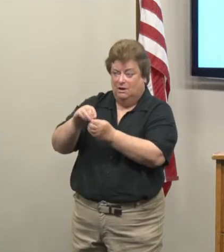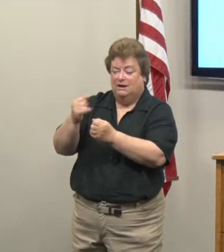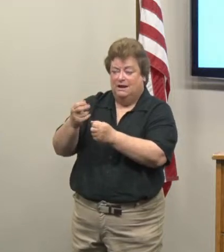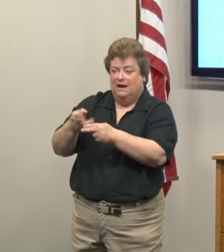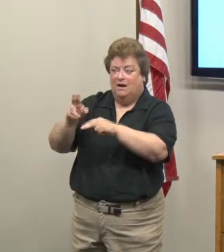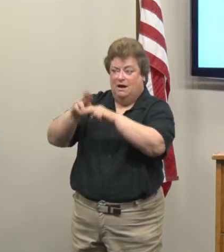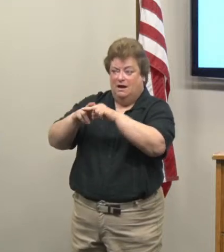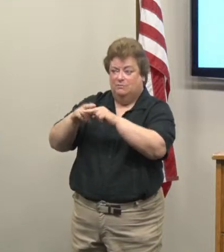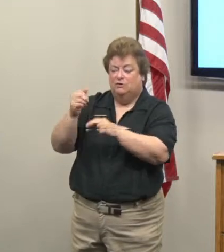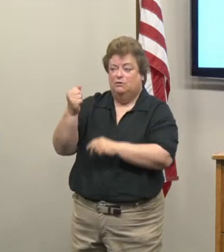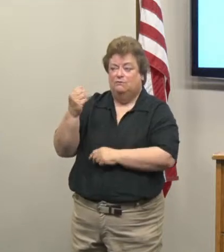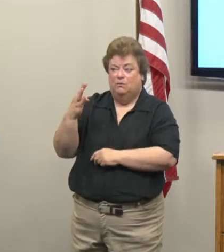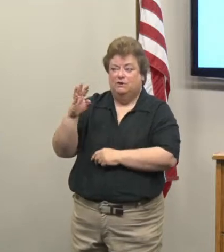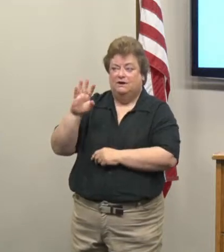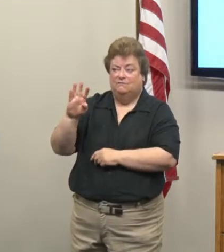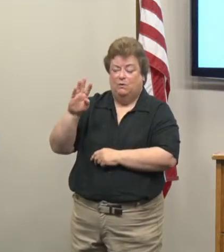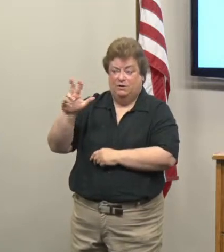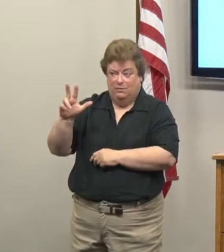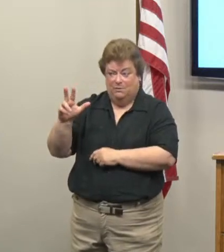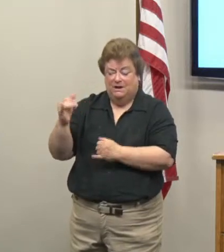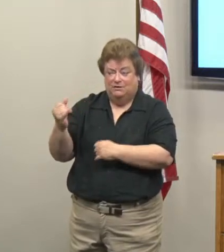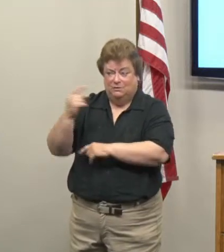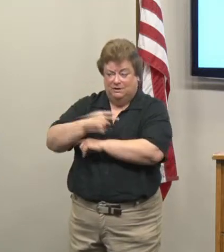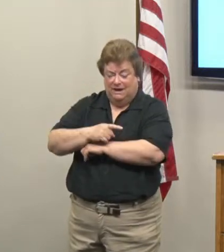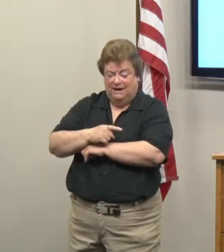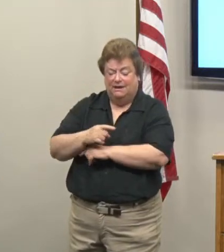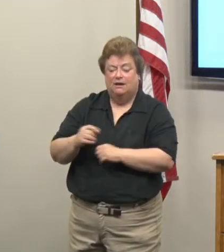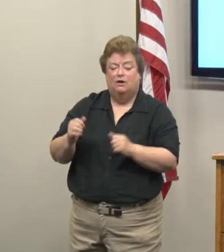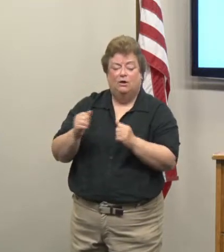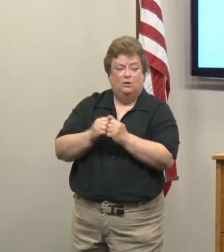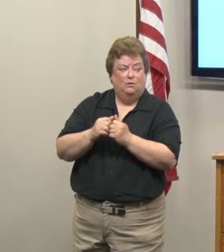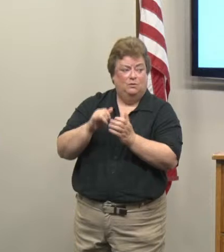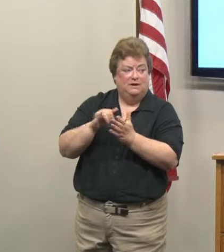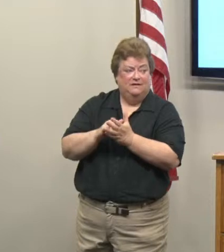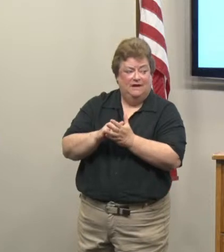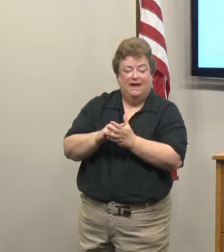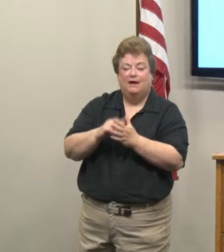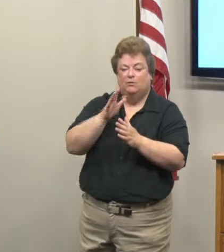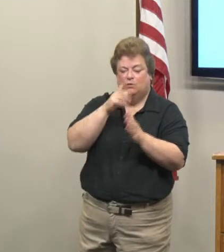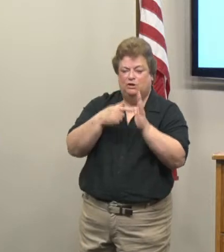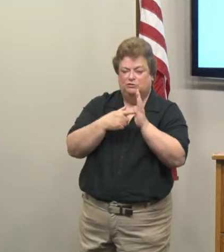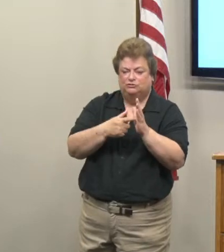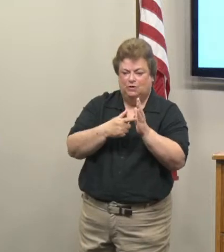to 1443 today, along with the sex,